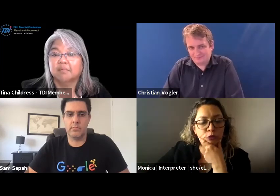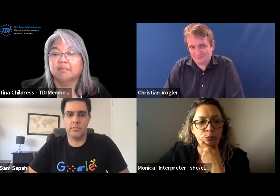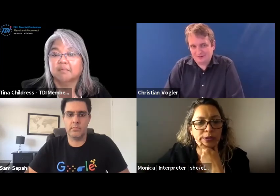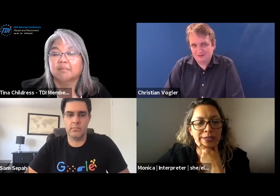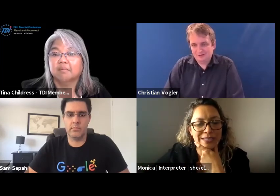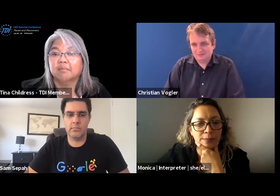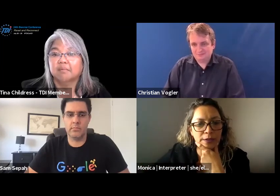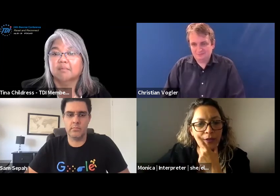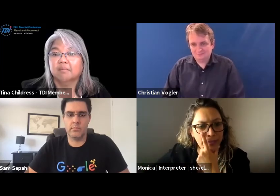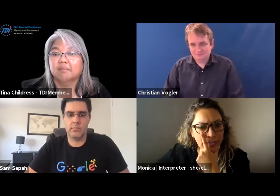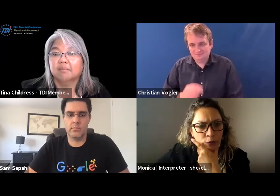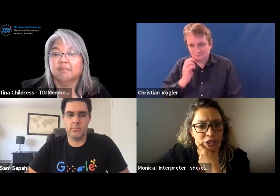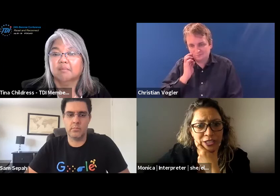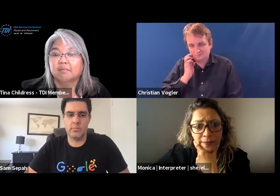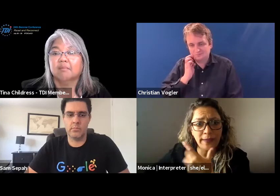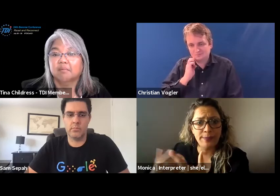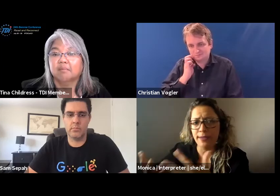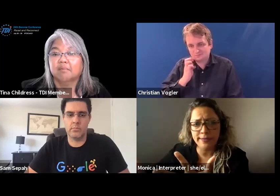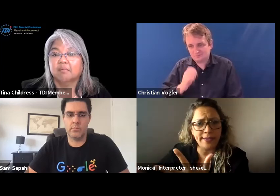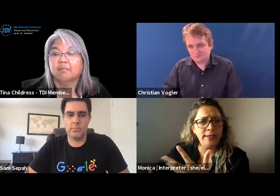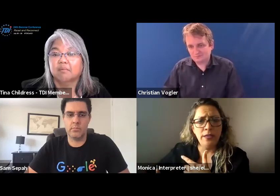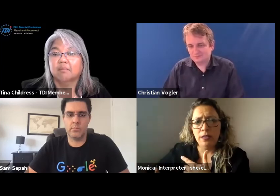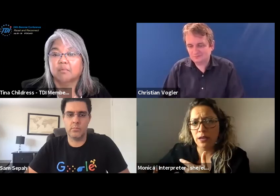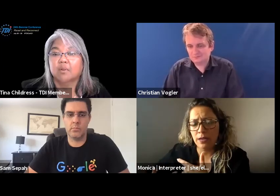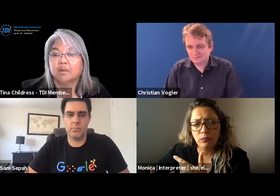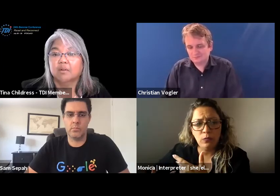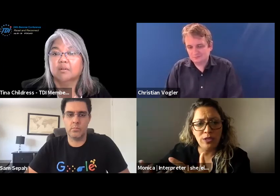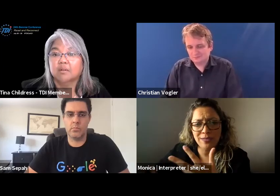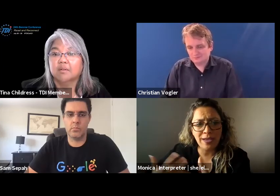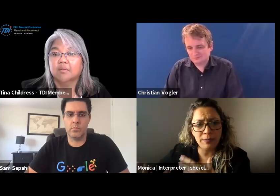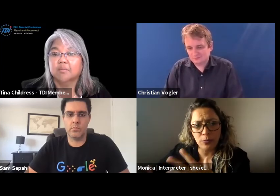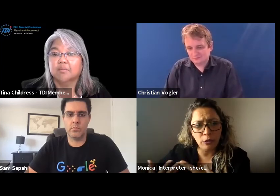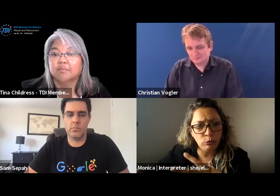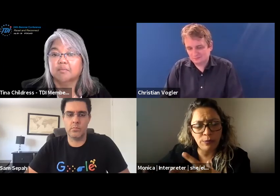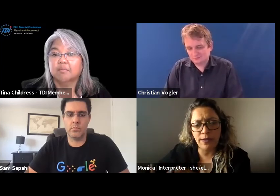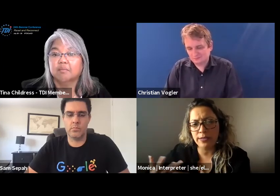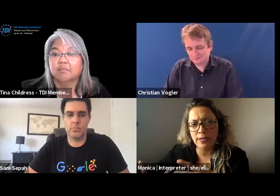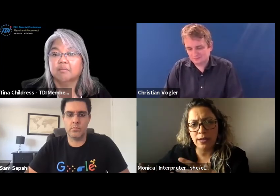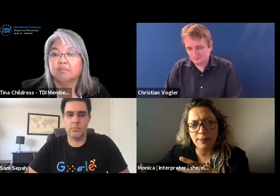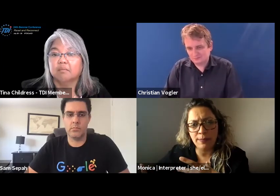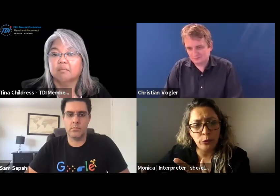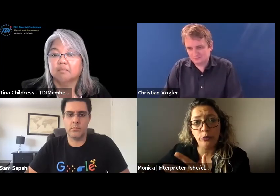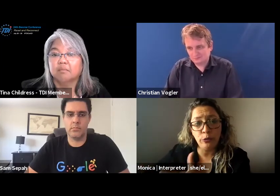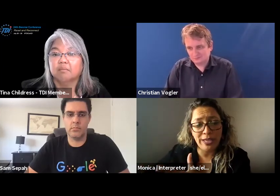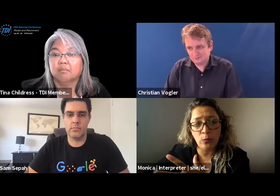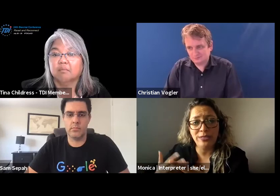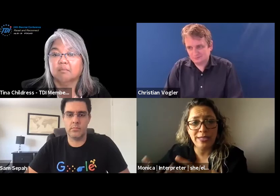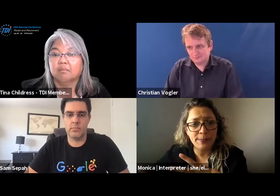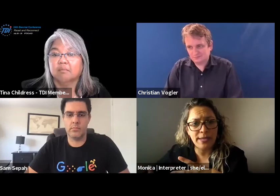group, a team there that does outreach and develops content. We decide between the group of us how we're going to communicate, what tips,